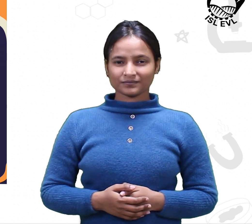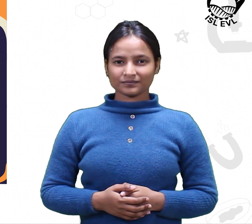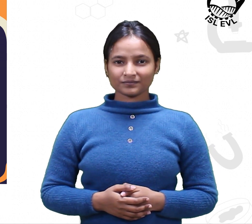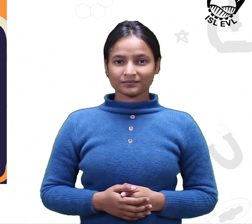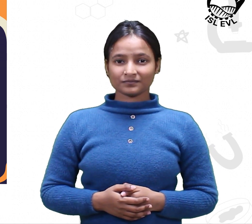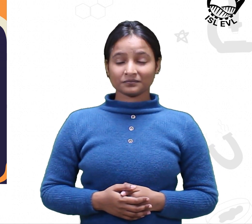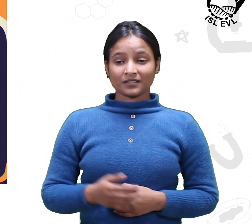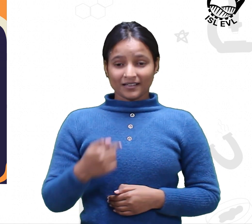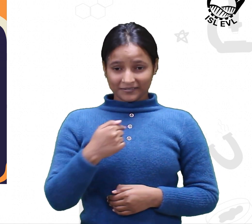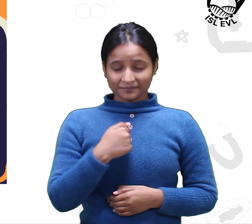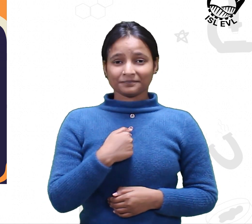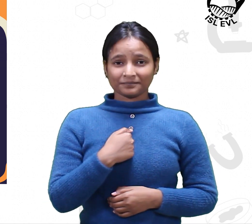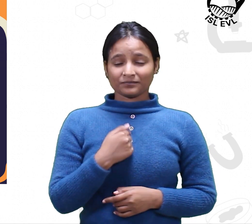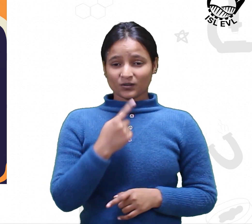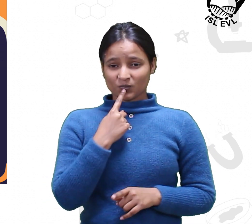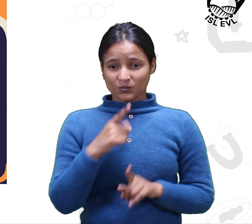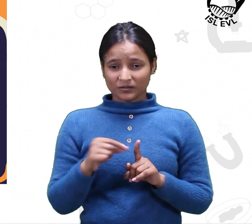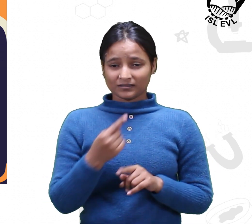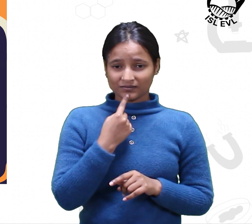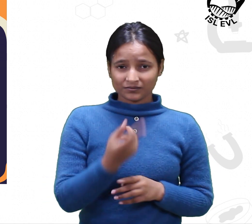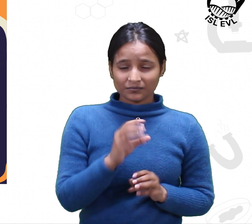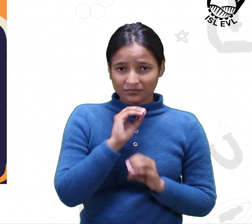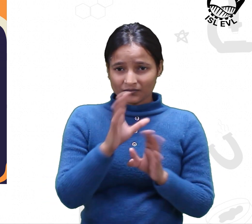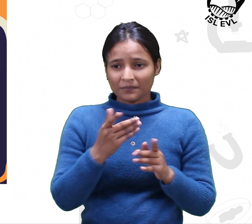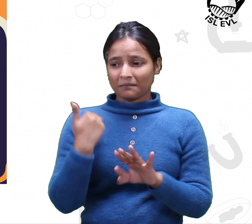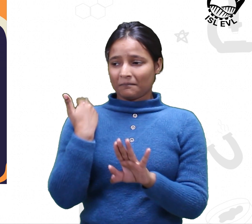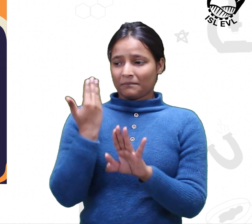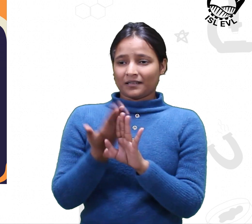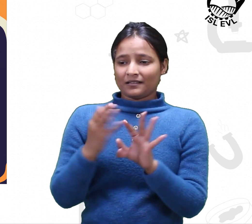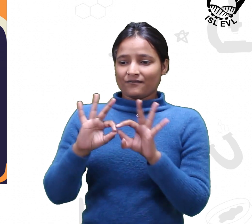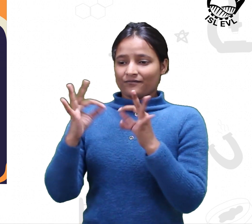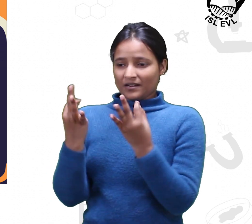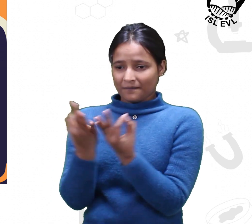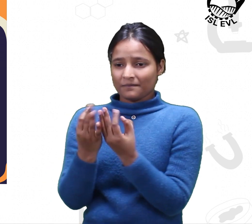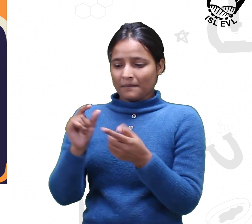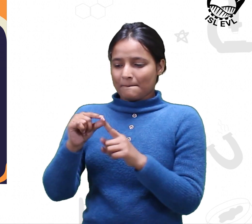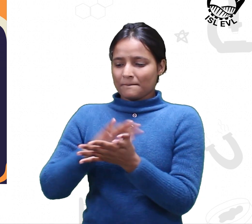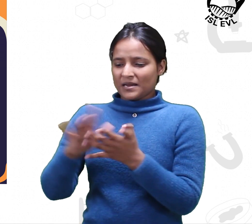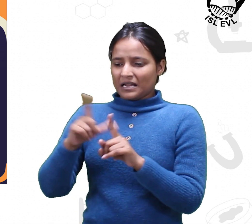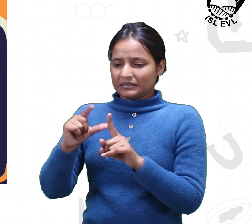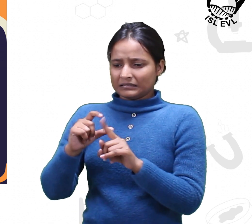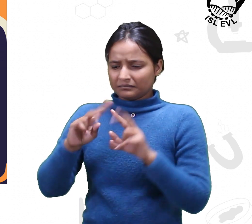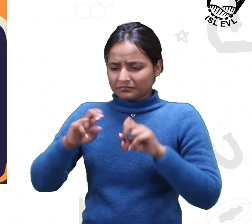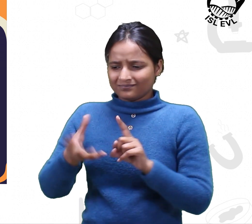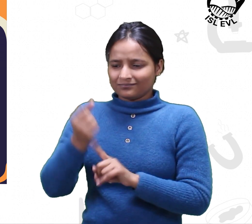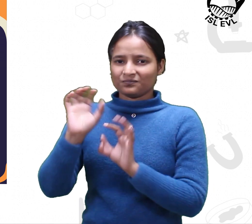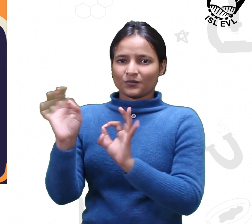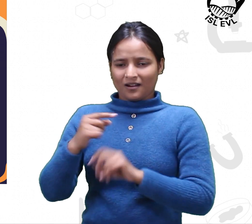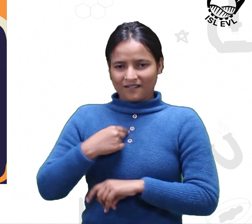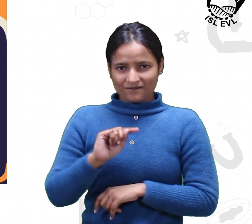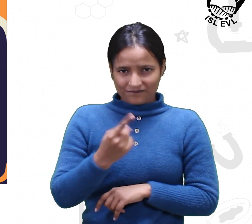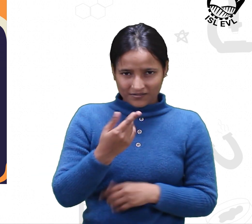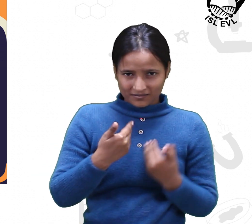I actually come from a family which has not produced any PhDs before. So this line of questioning or this line